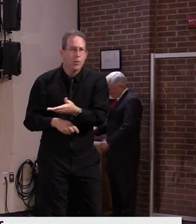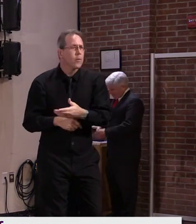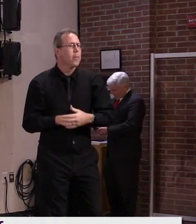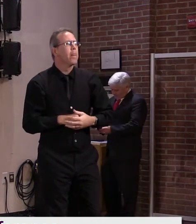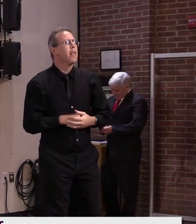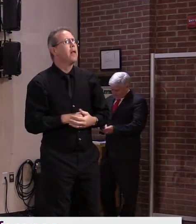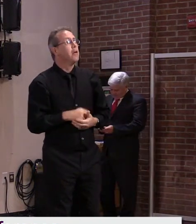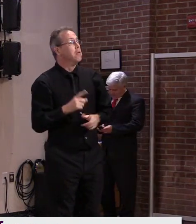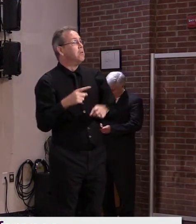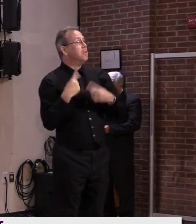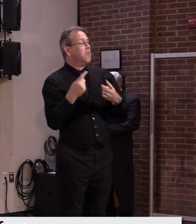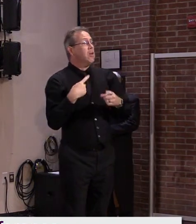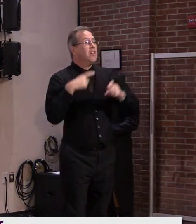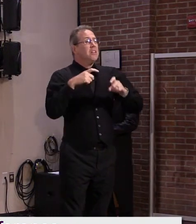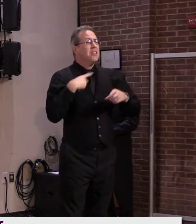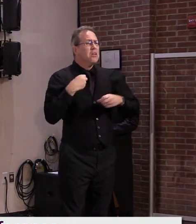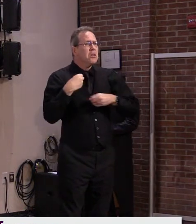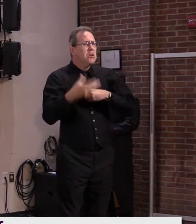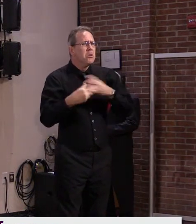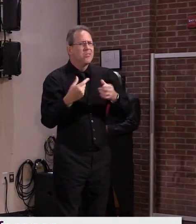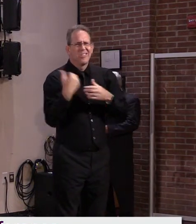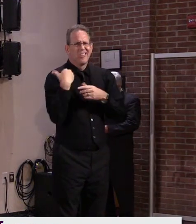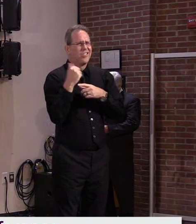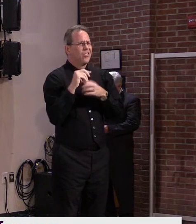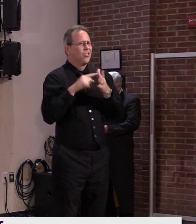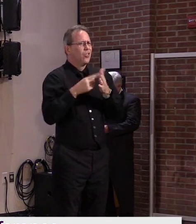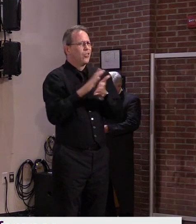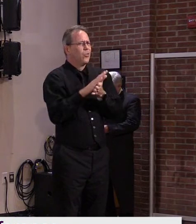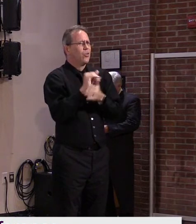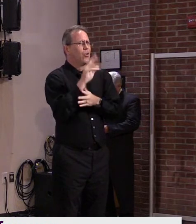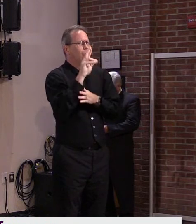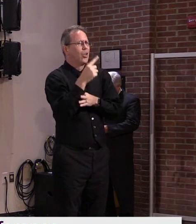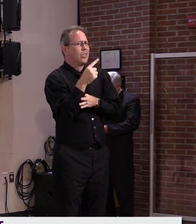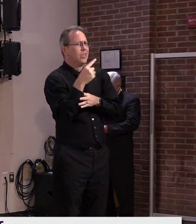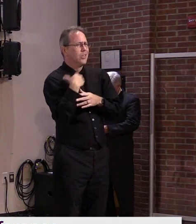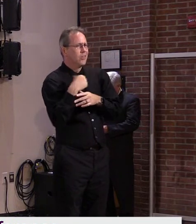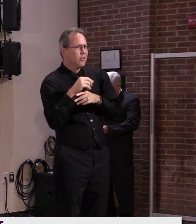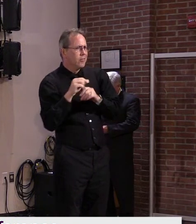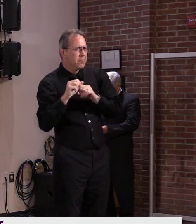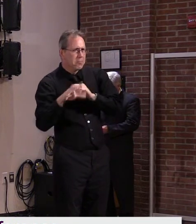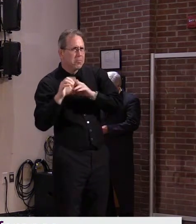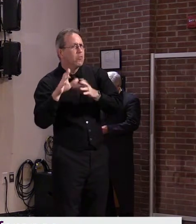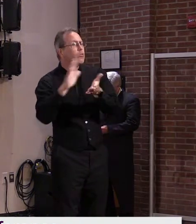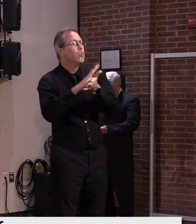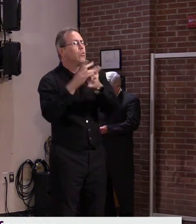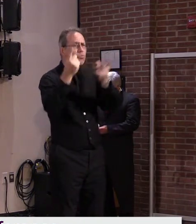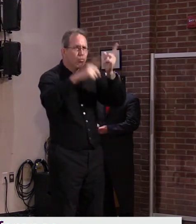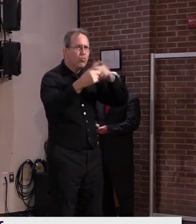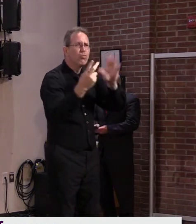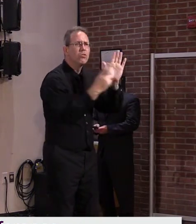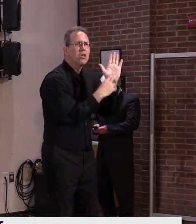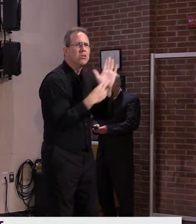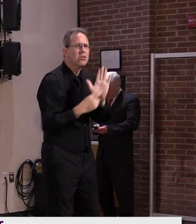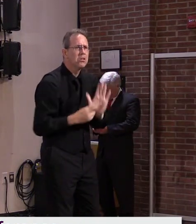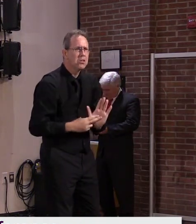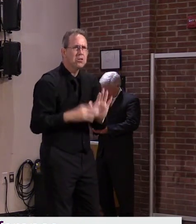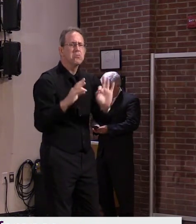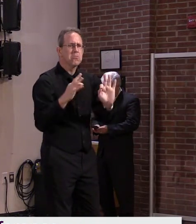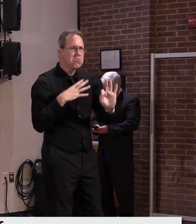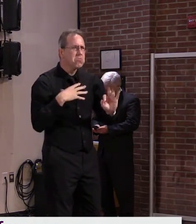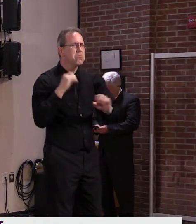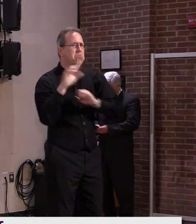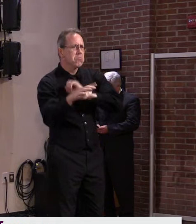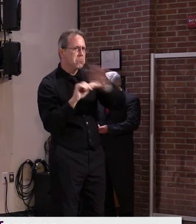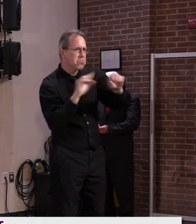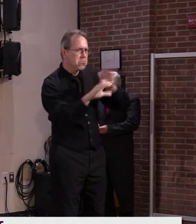of August. Many school districts are participating in that now, or onboarding, or signing it up. We did, as I mentioned,